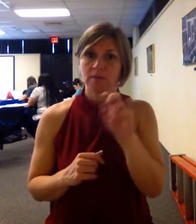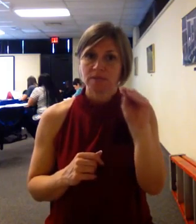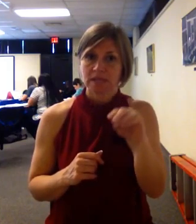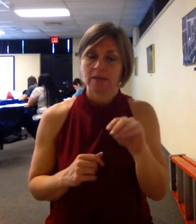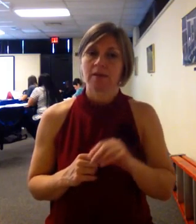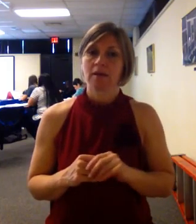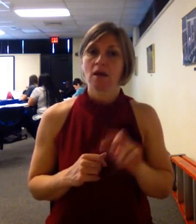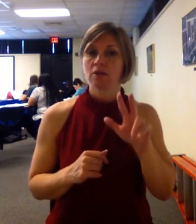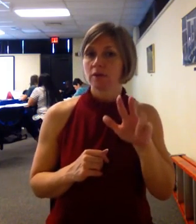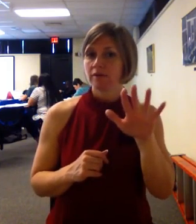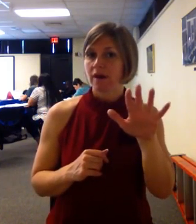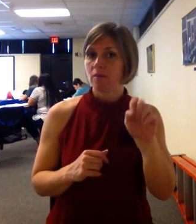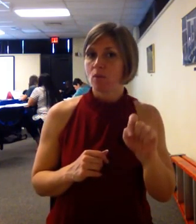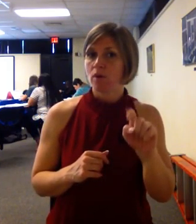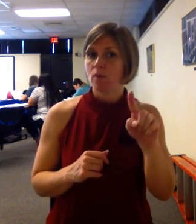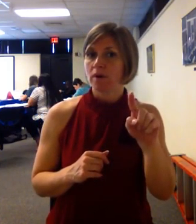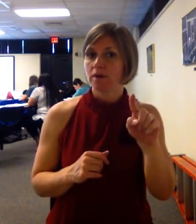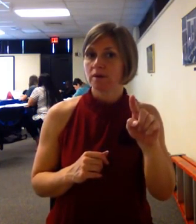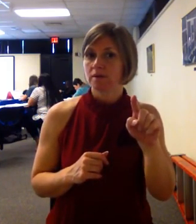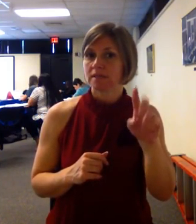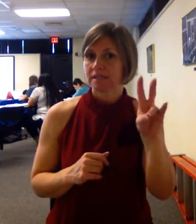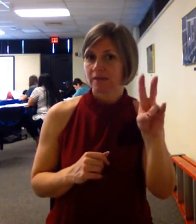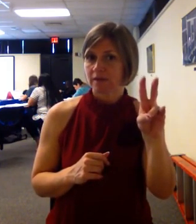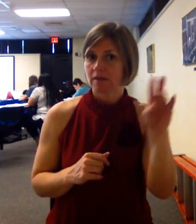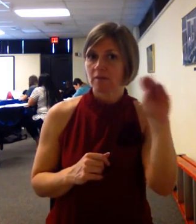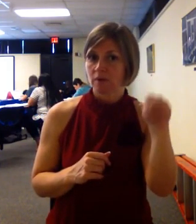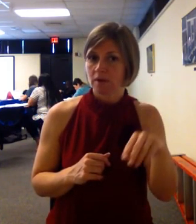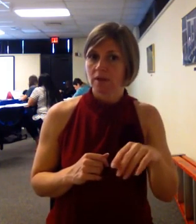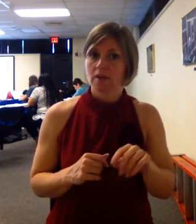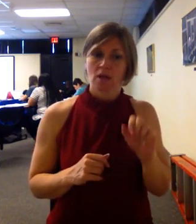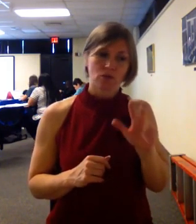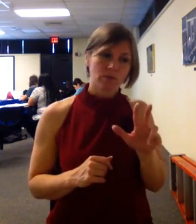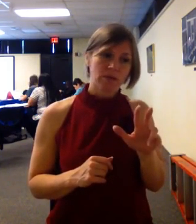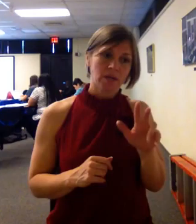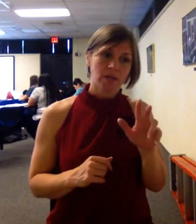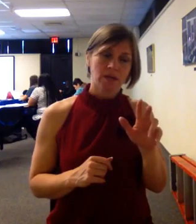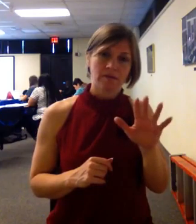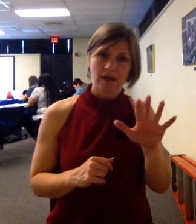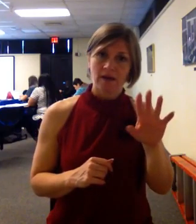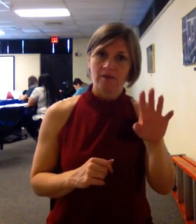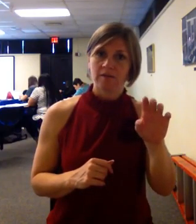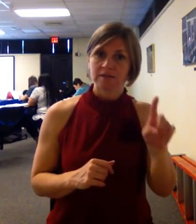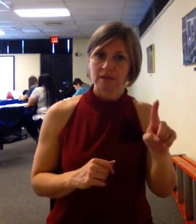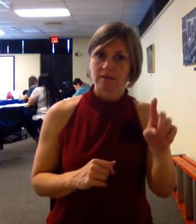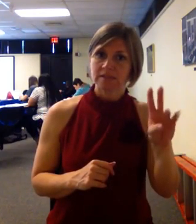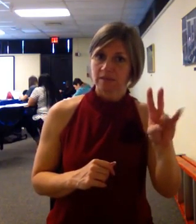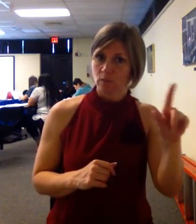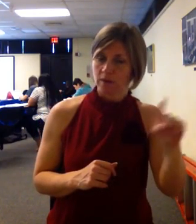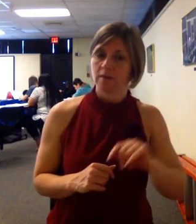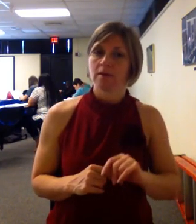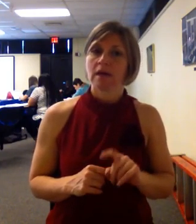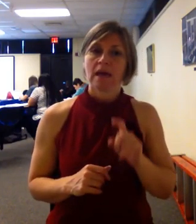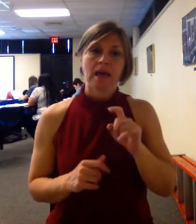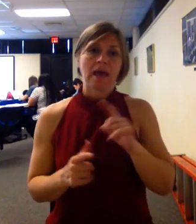35.71% of your portfolio, but I put it as 0.3571. Then you have to consider that